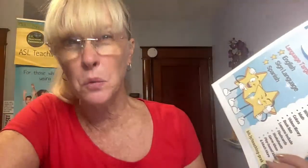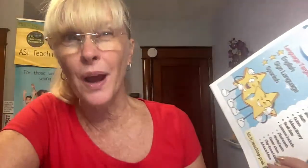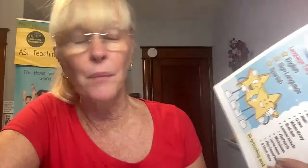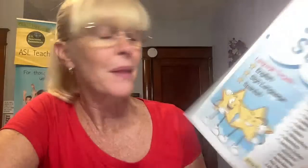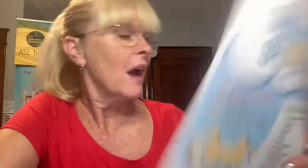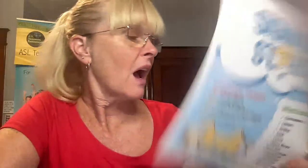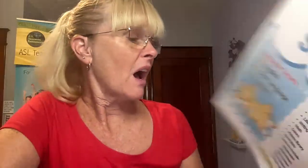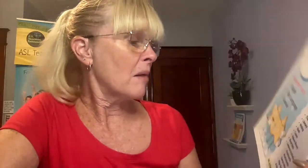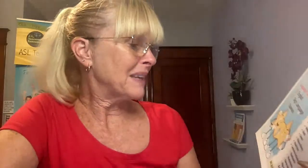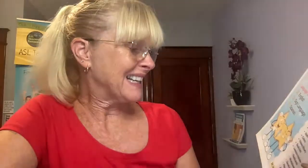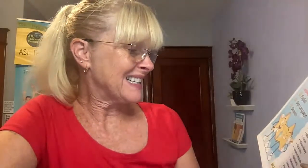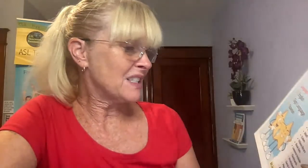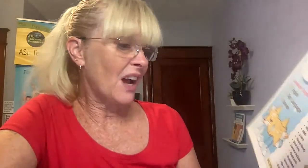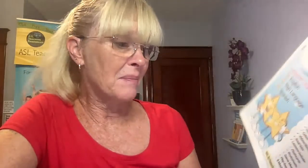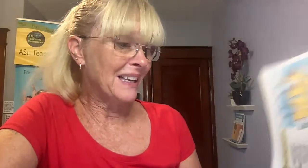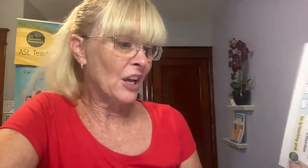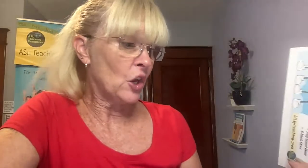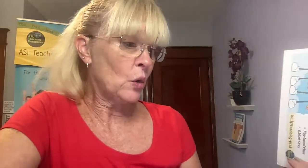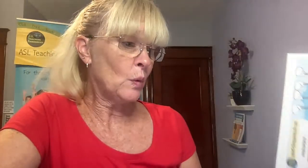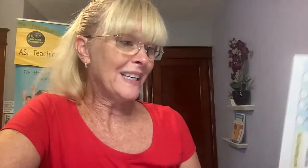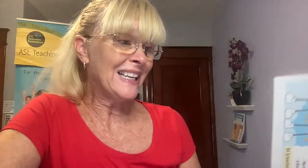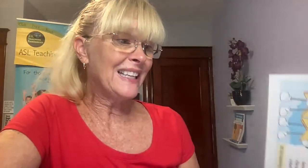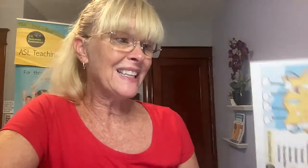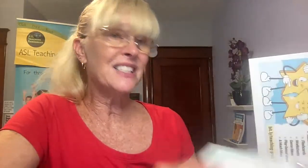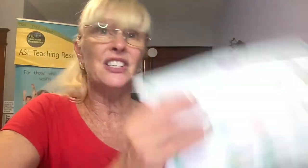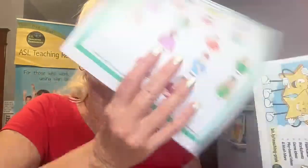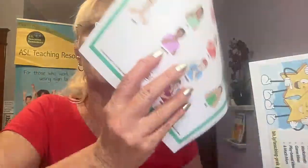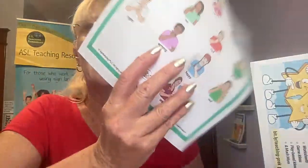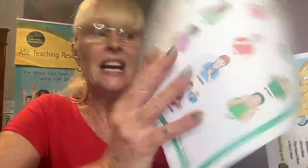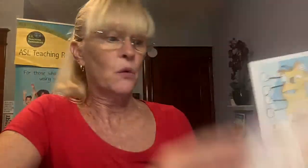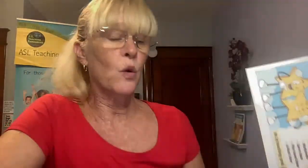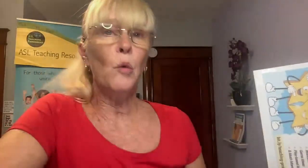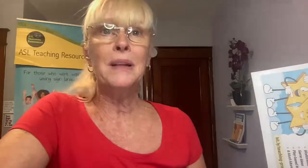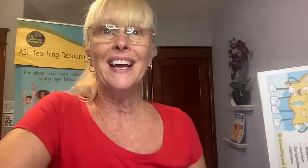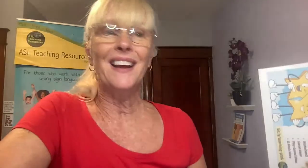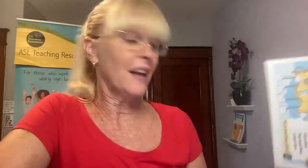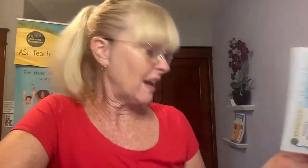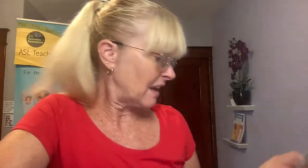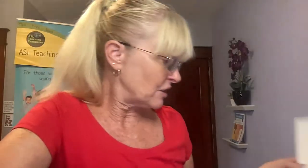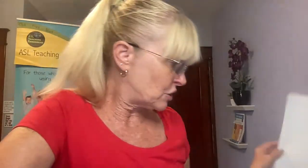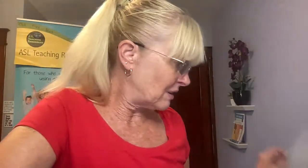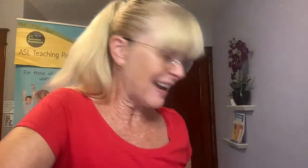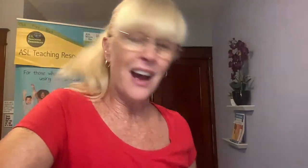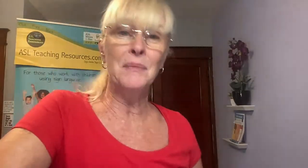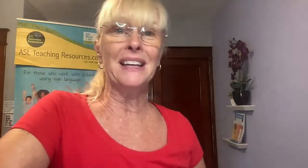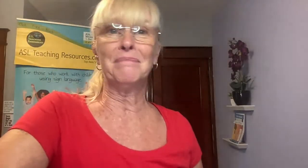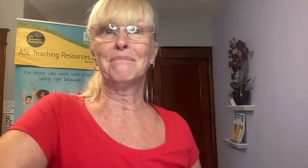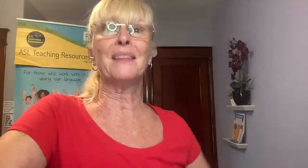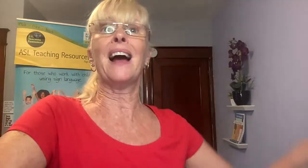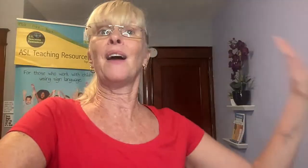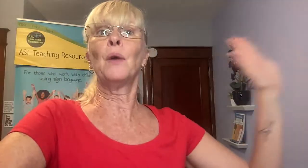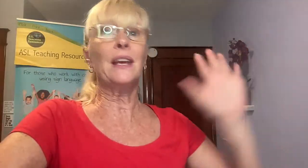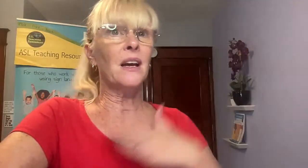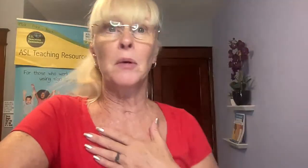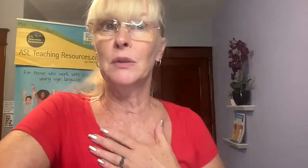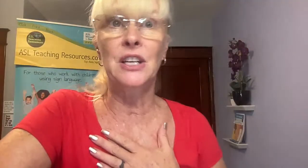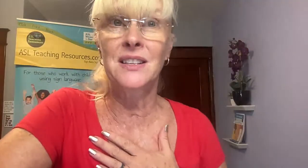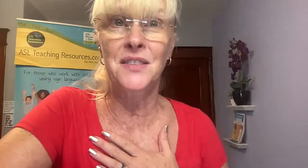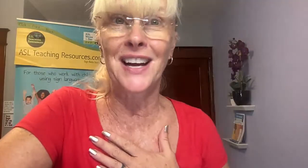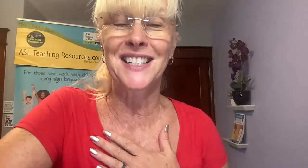well. Because, I mean, who wouldn't need this stuff? Role play. And, I mean, we can come up with tons of ideas